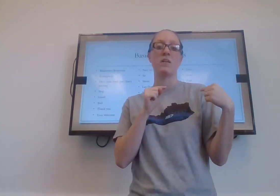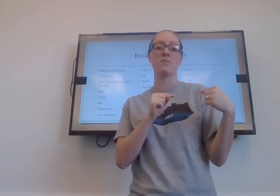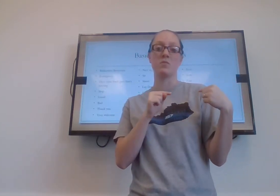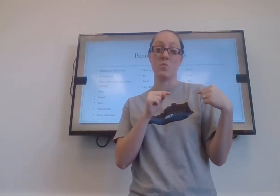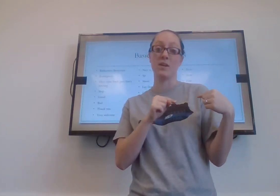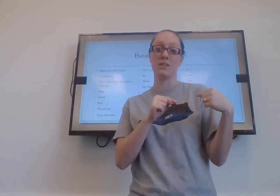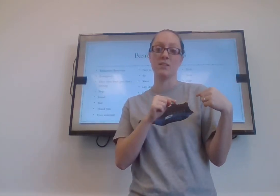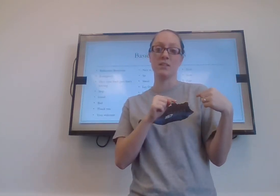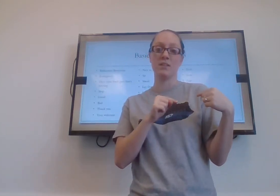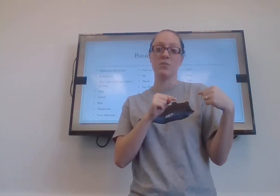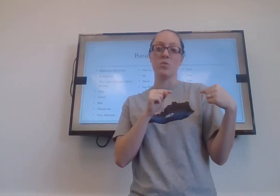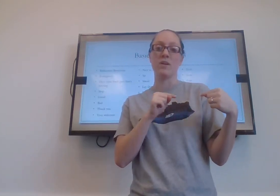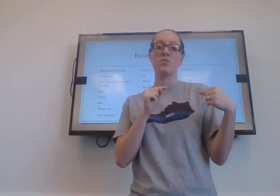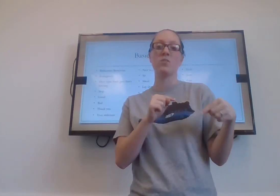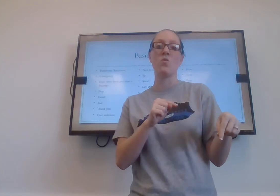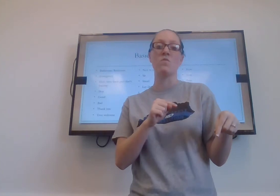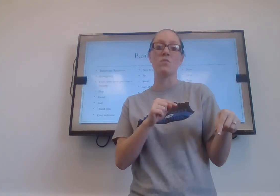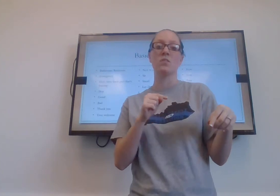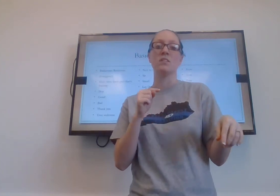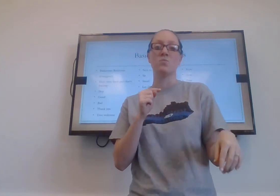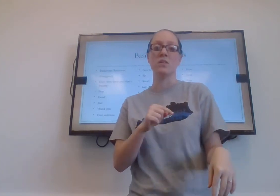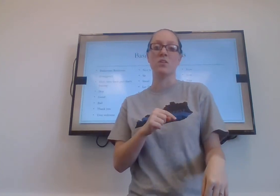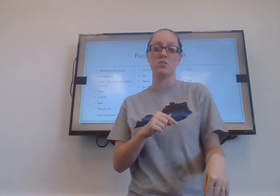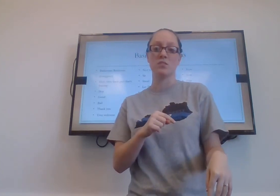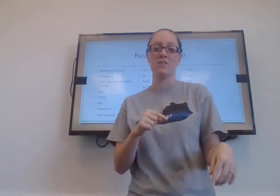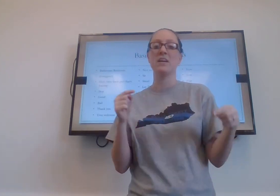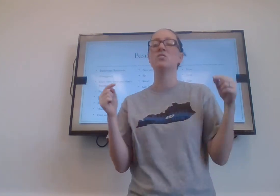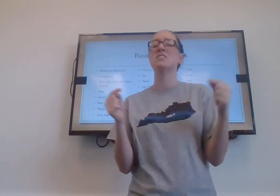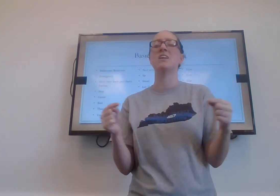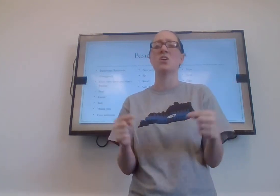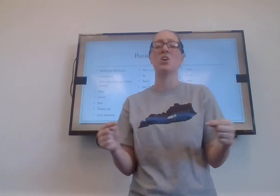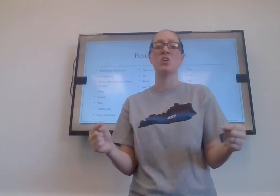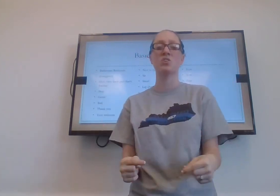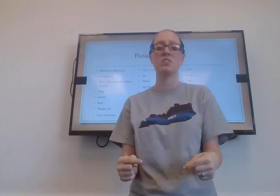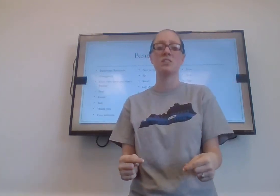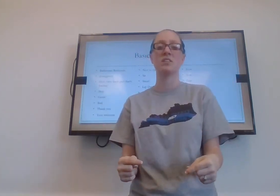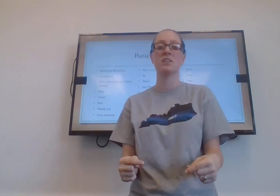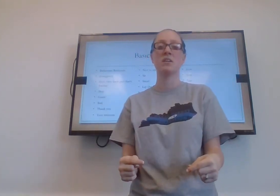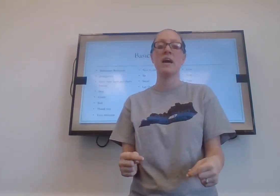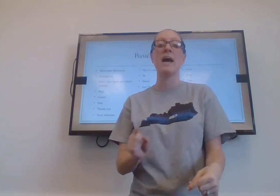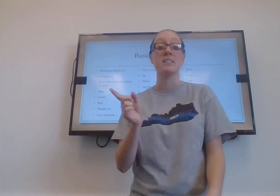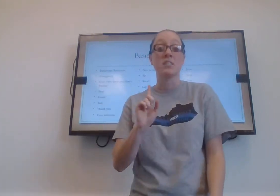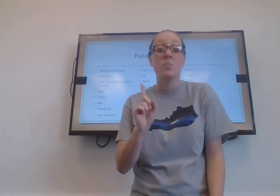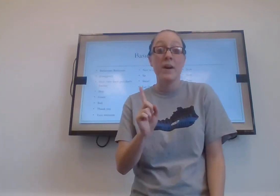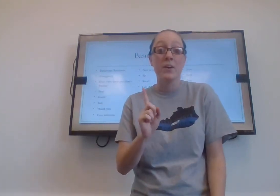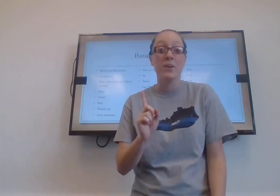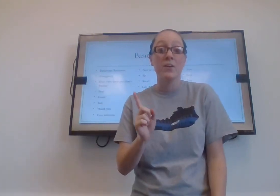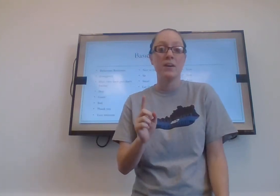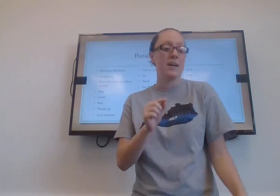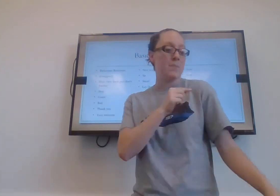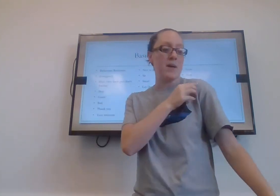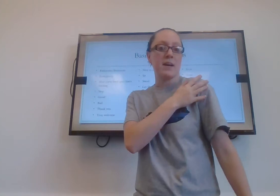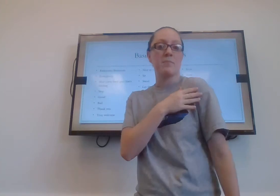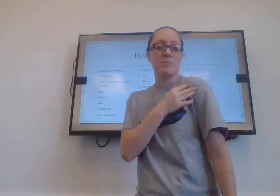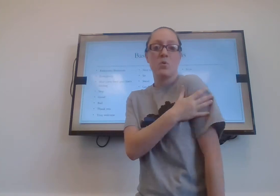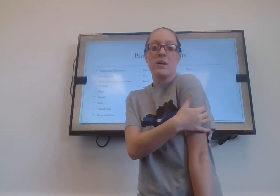wherever they're pointing. Whatever they're over is where it hurts. If they just say it hurts, ask them where, and make them point